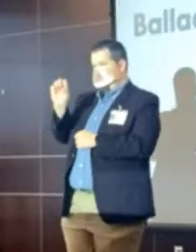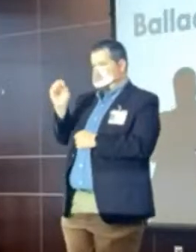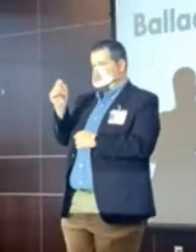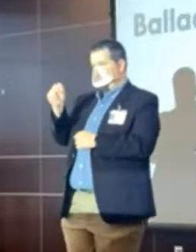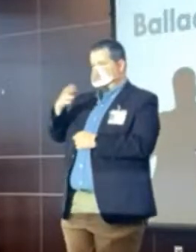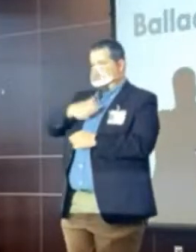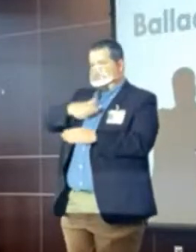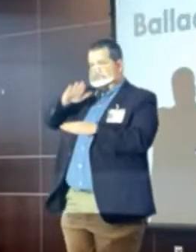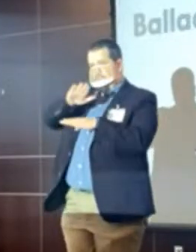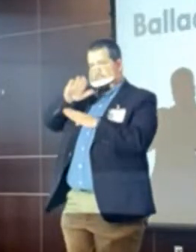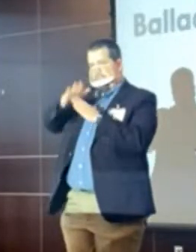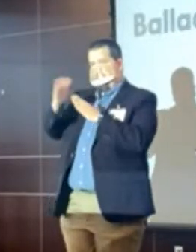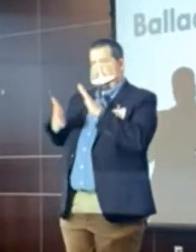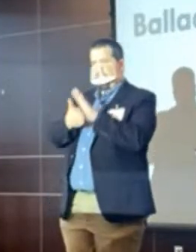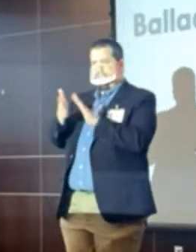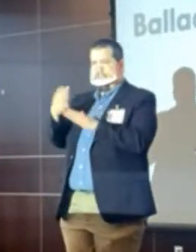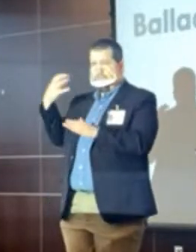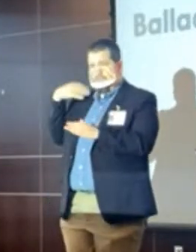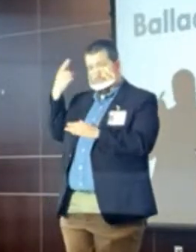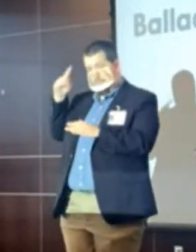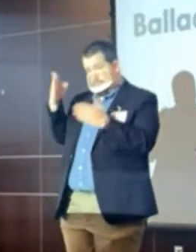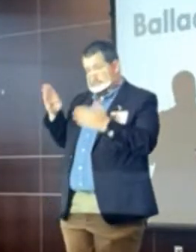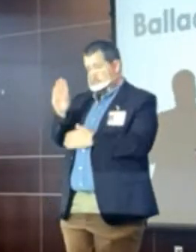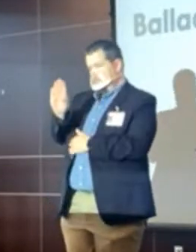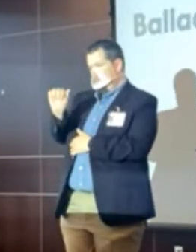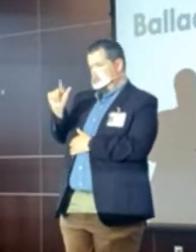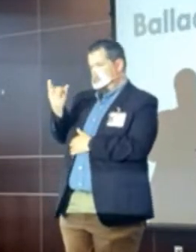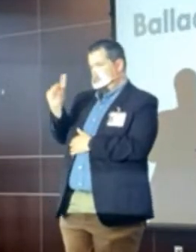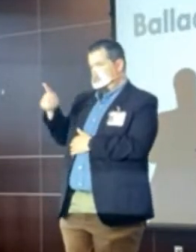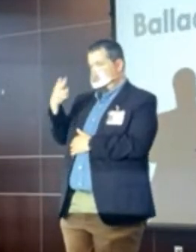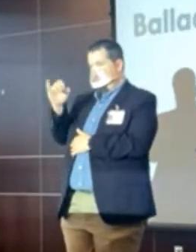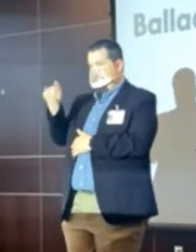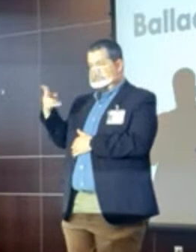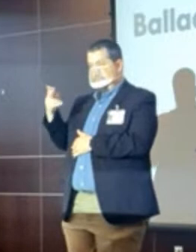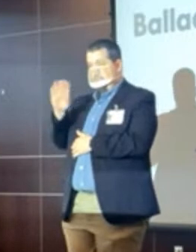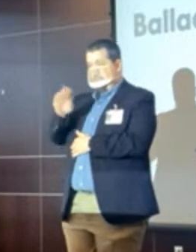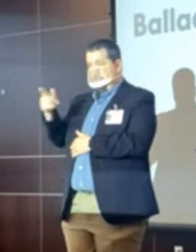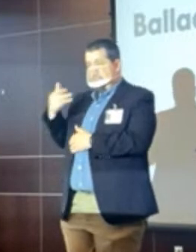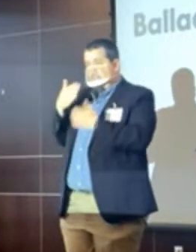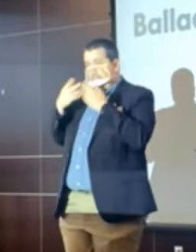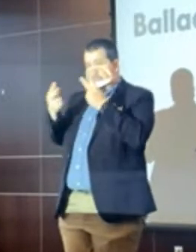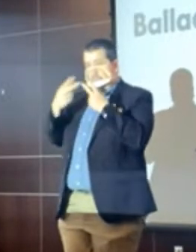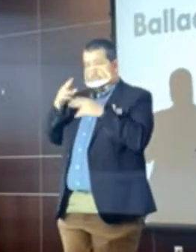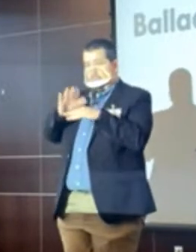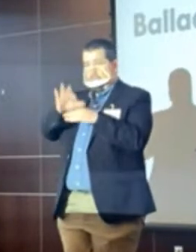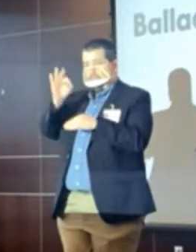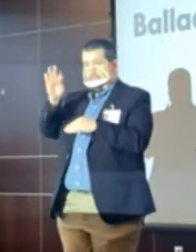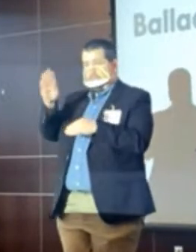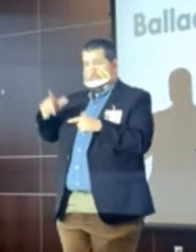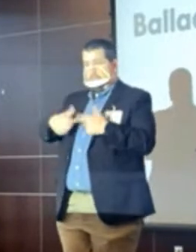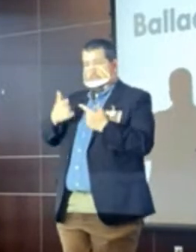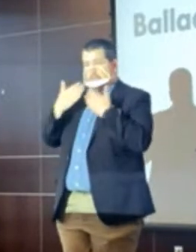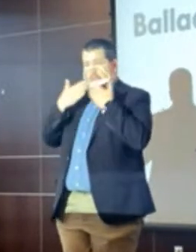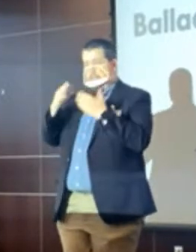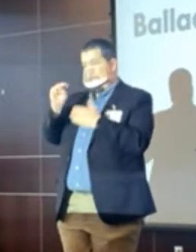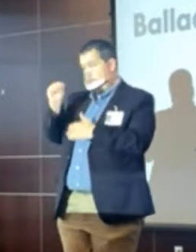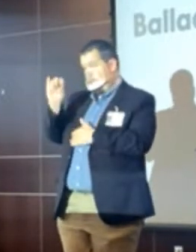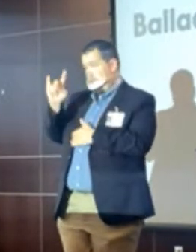health. I want to thank you all for tuning in, those on Facebook Live, and I really want to say thank you to the media for being here with us